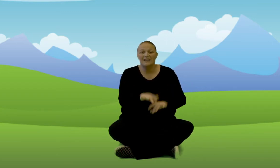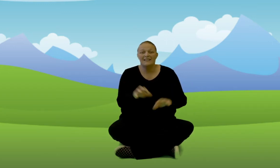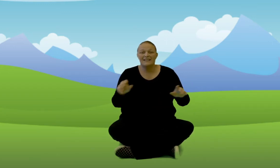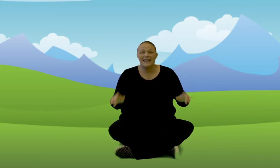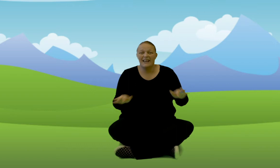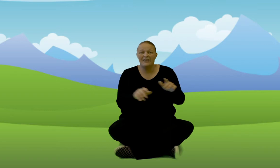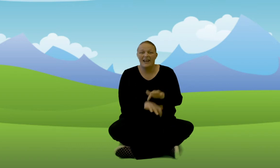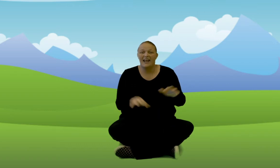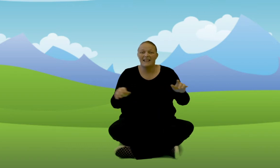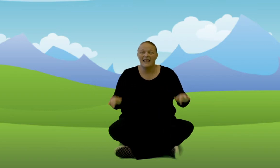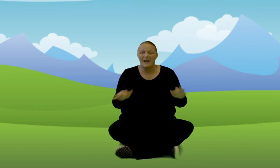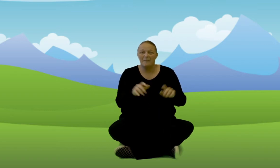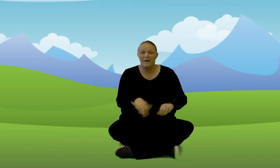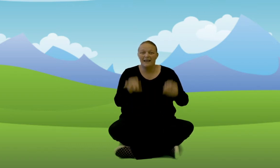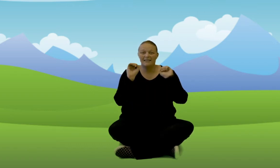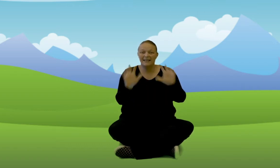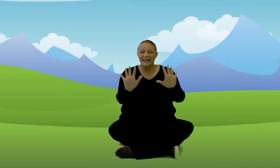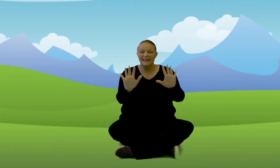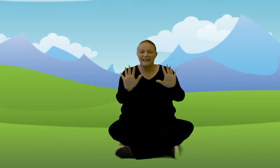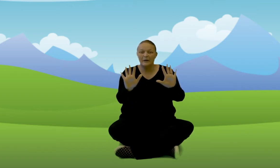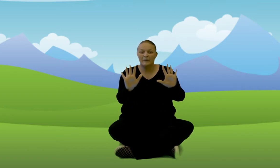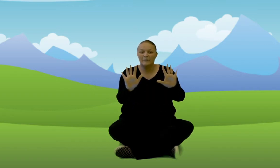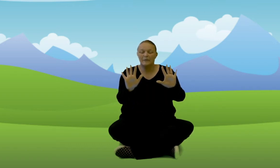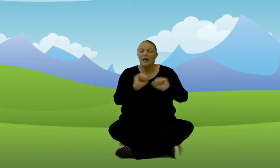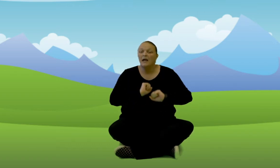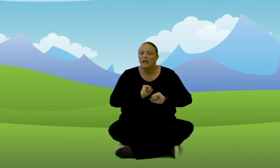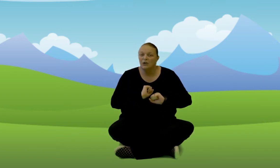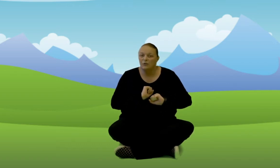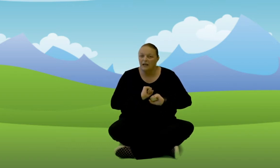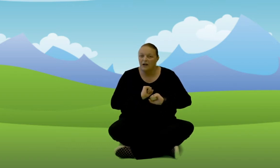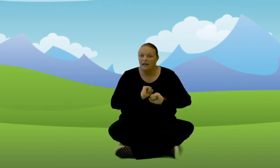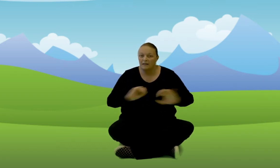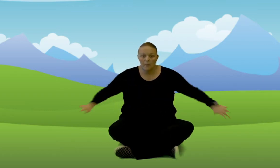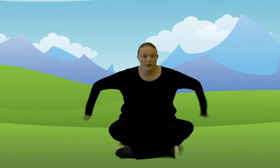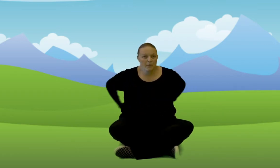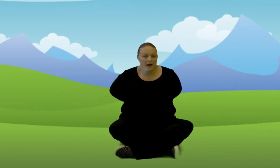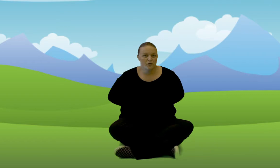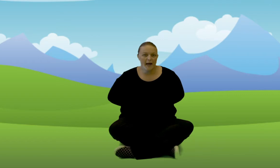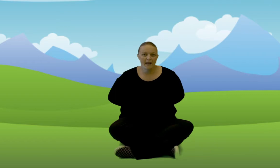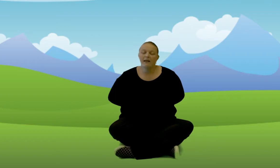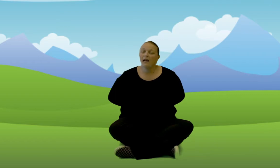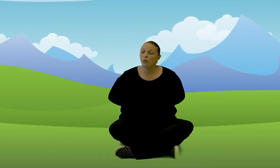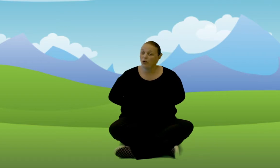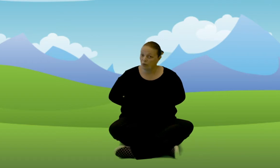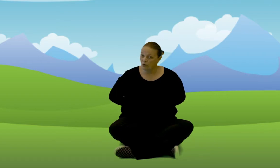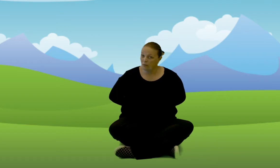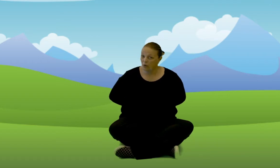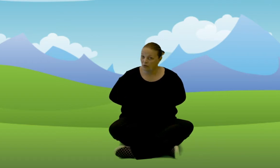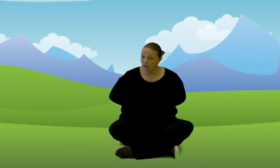danced together and that makes 10. Can you take your hands, put them behind your back, and will you do the motions with